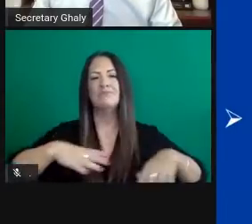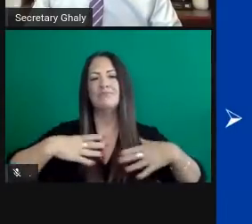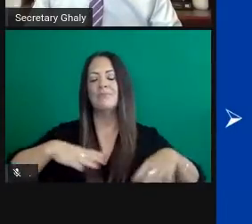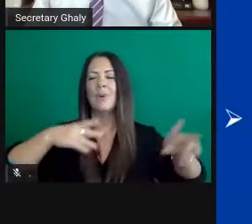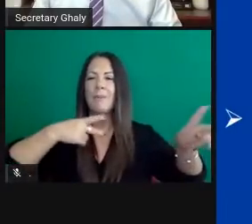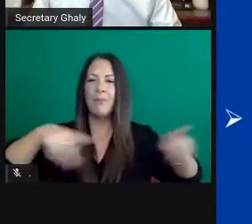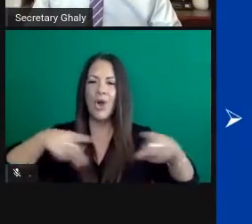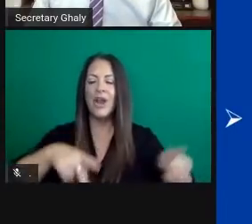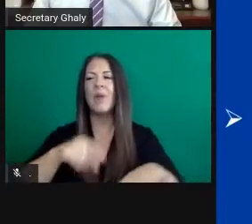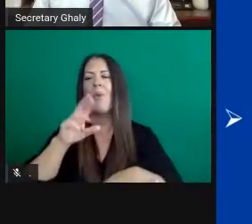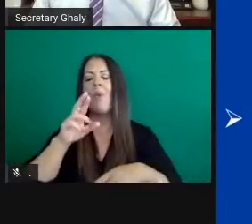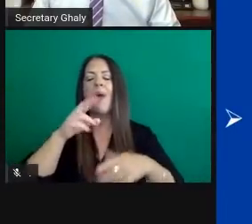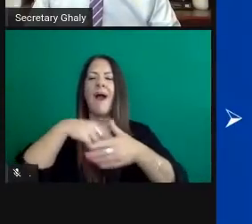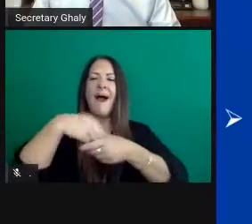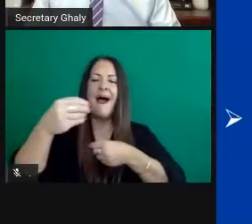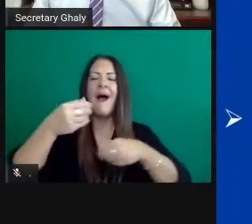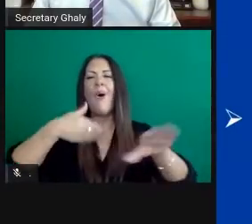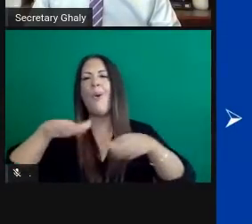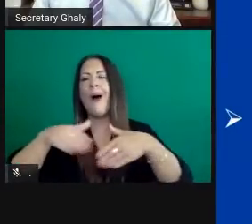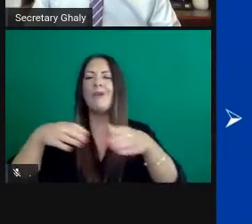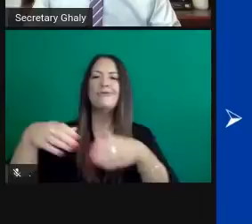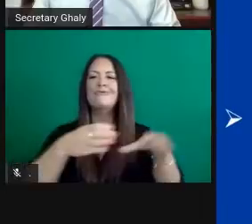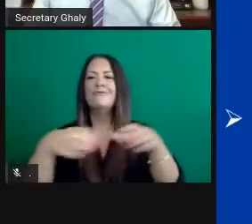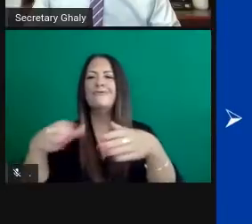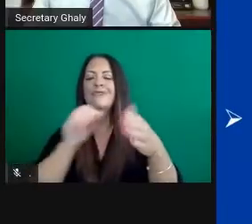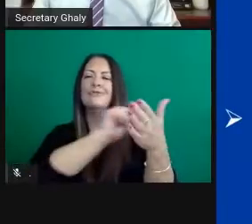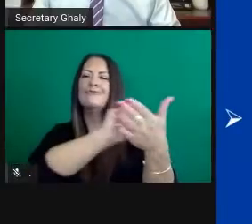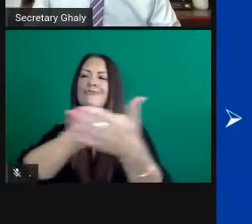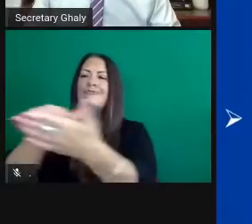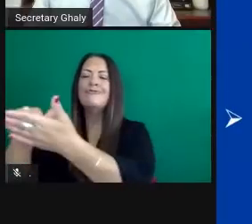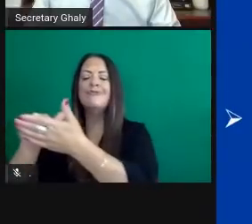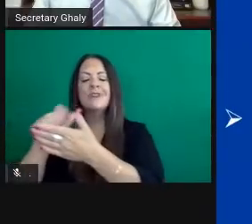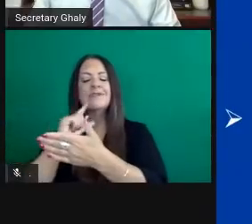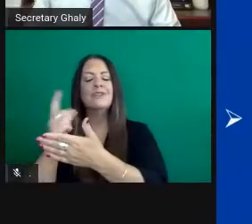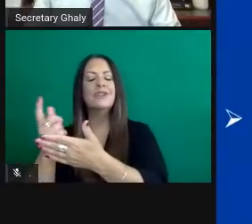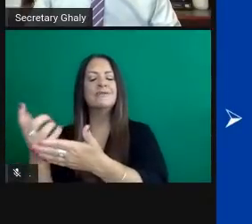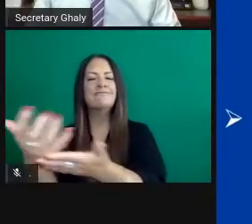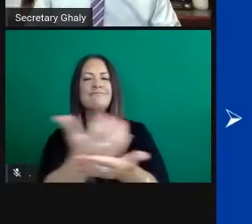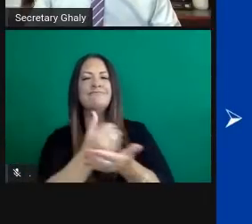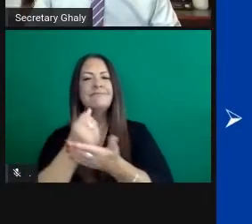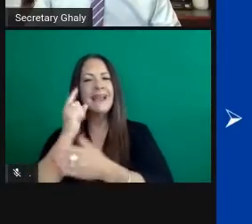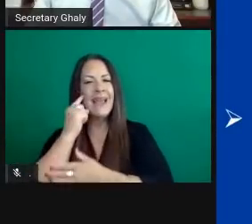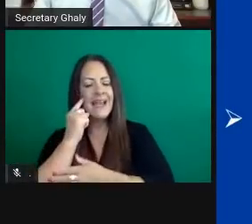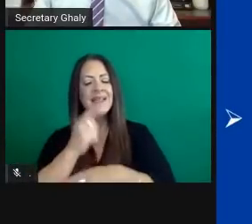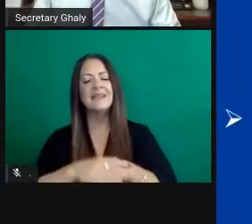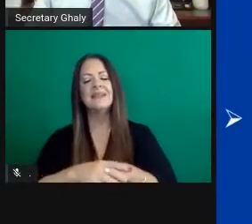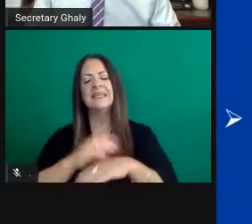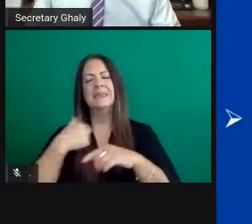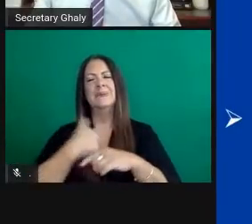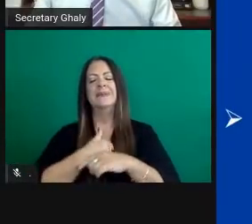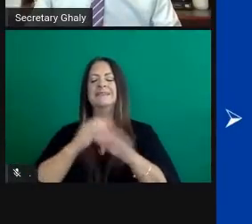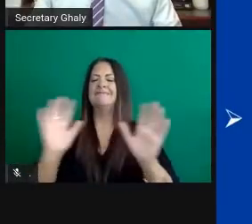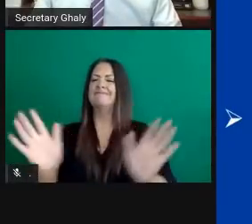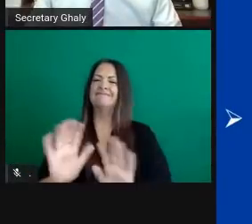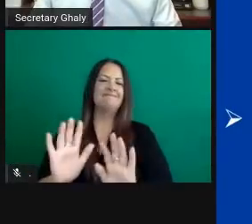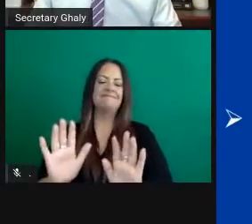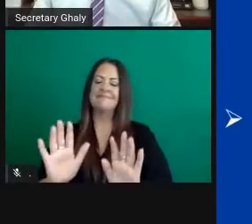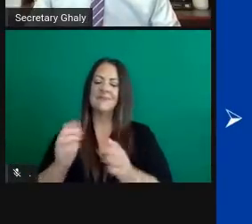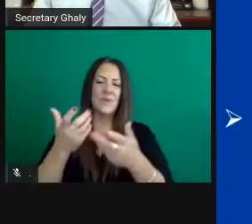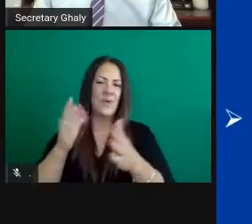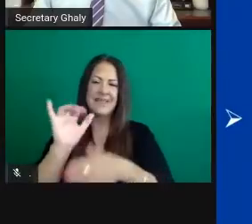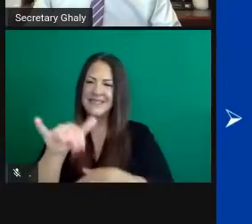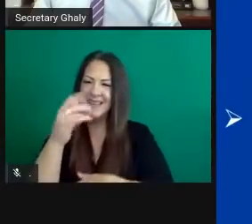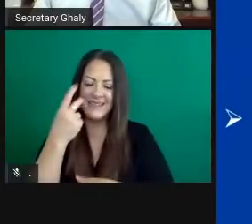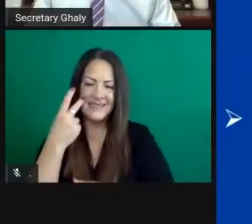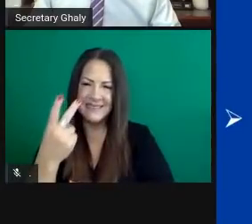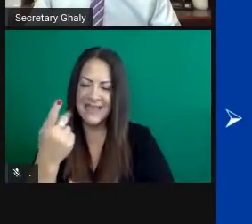trick-or-treating, we acknowledge pose a risk of spreading COVID-19 and therefore are strongly discouraged. The whole act